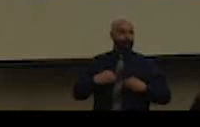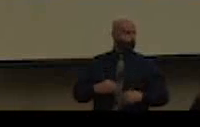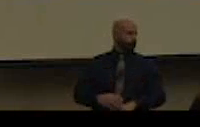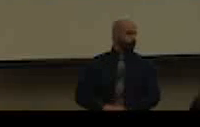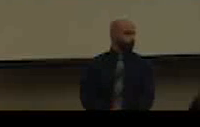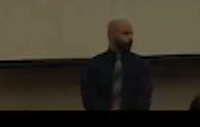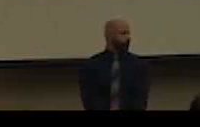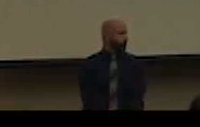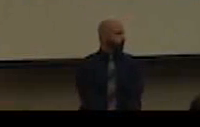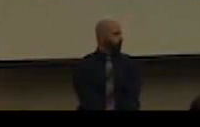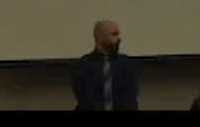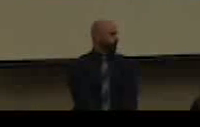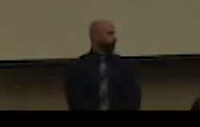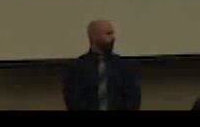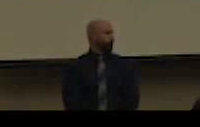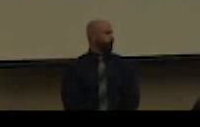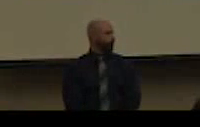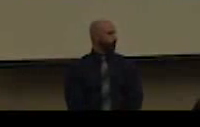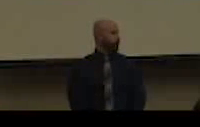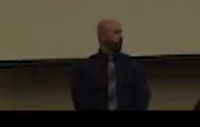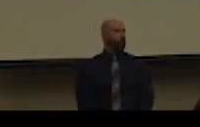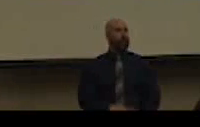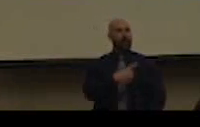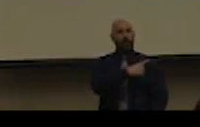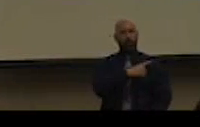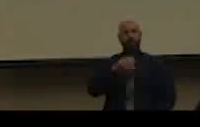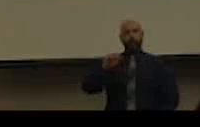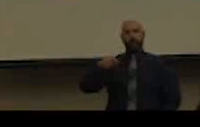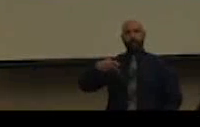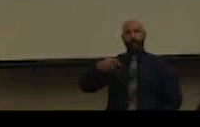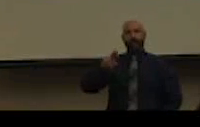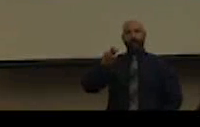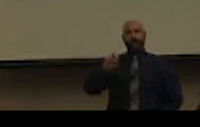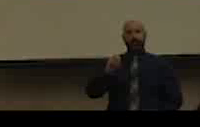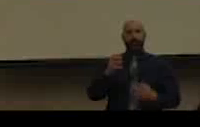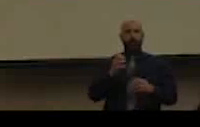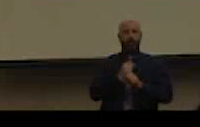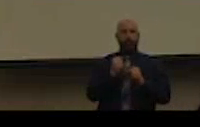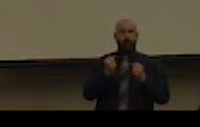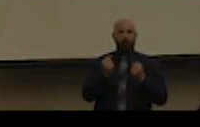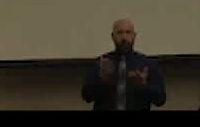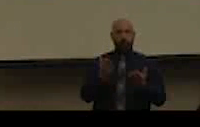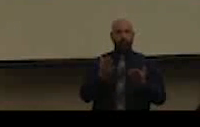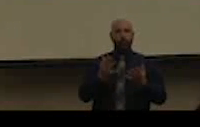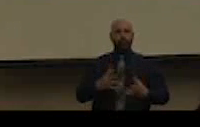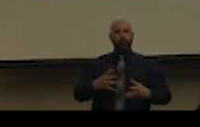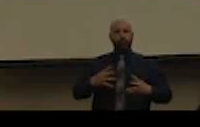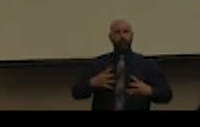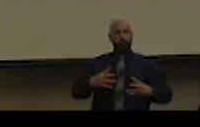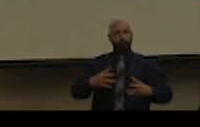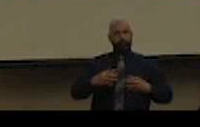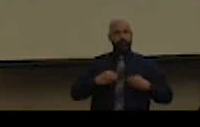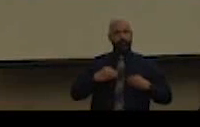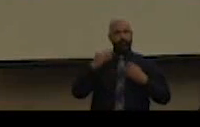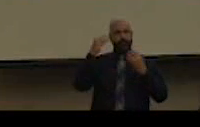Sure. I'd like to make a motion to receive information on consideration of updates on priorities for year 2